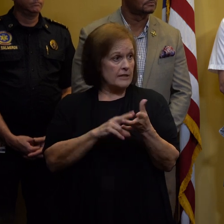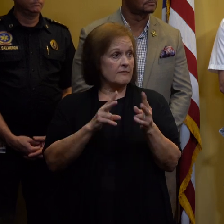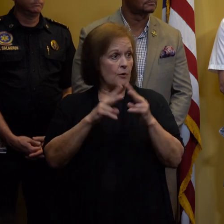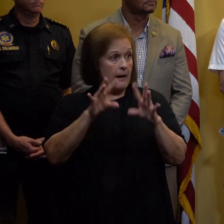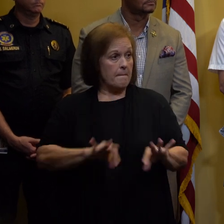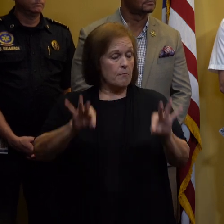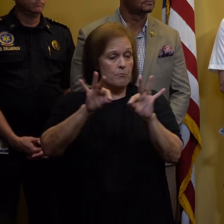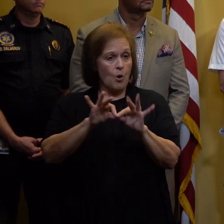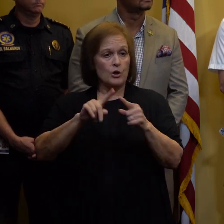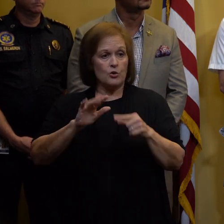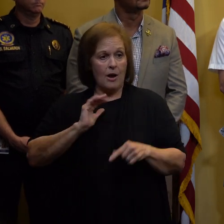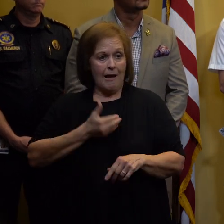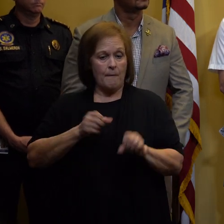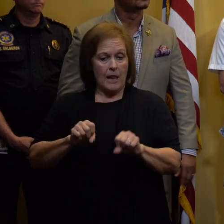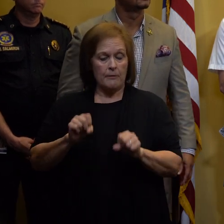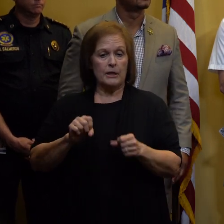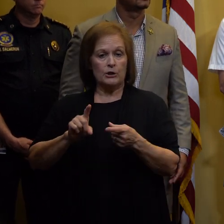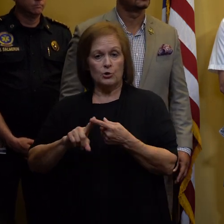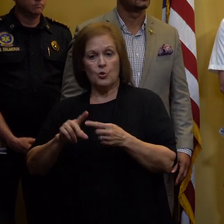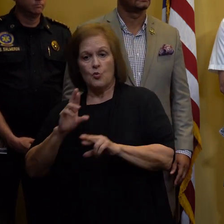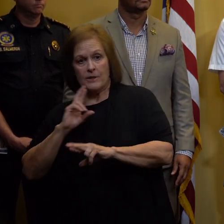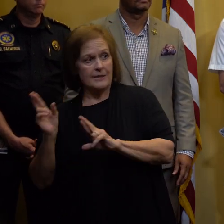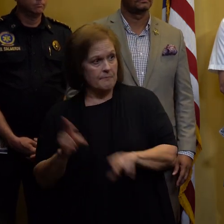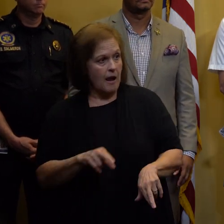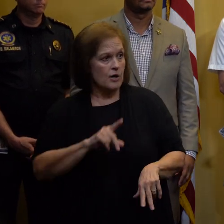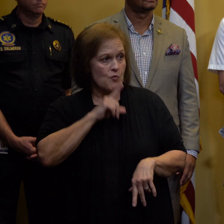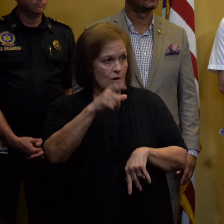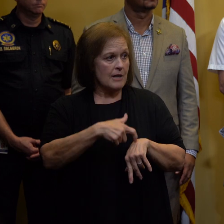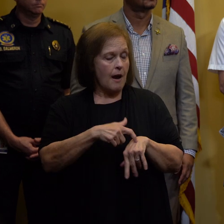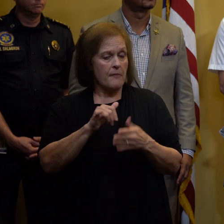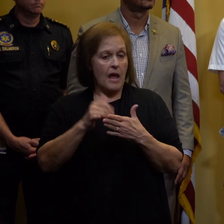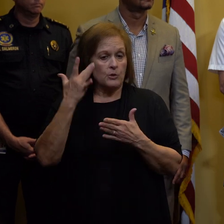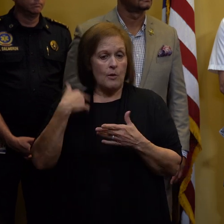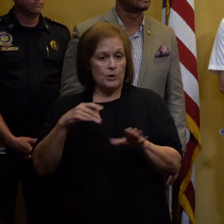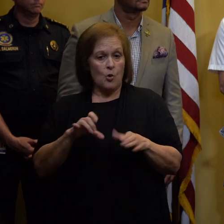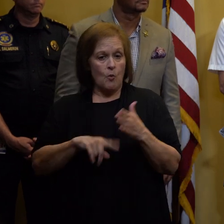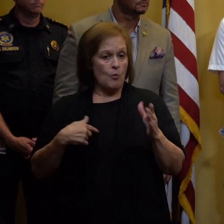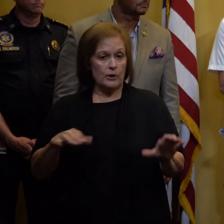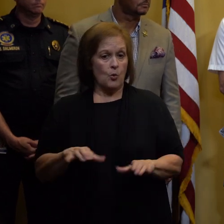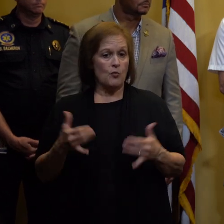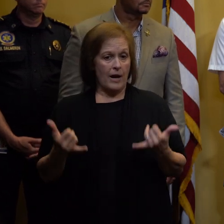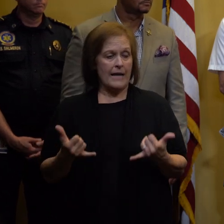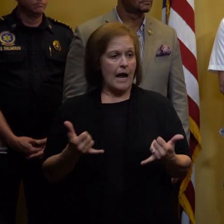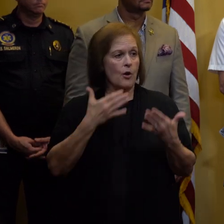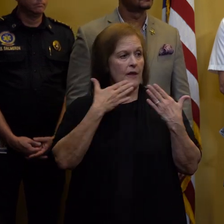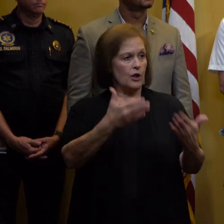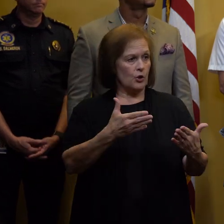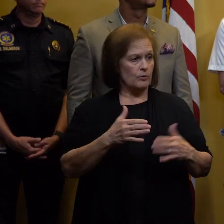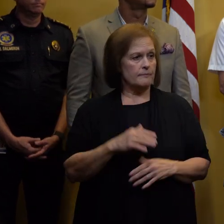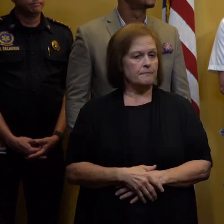critical to our ability to respond in real time. That's why we're doing what we're doing right now. Thank you.